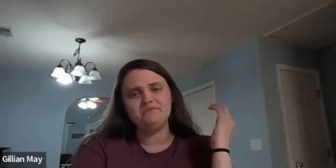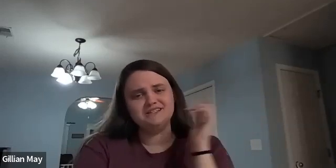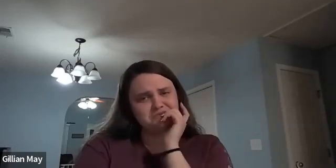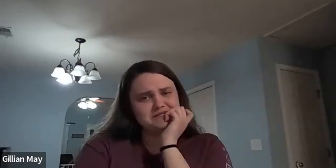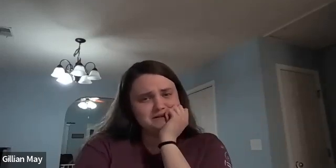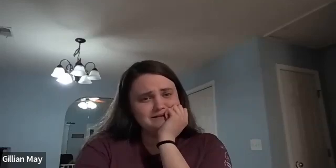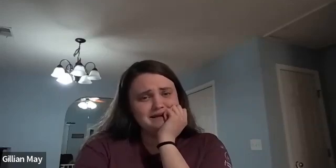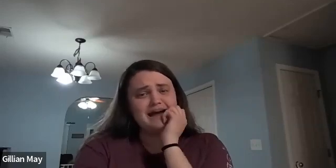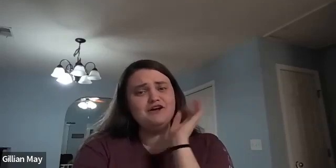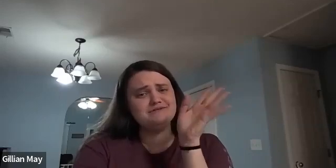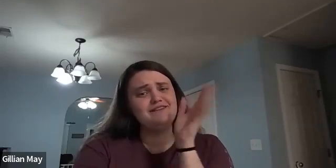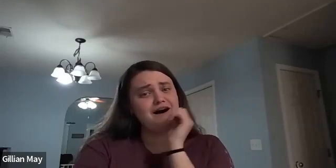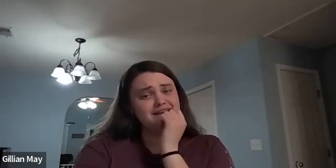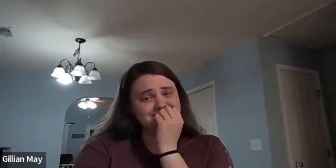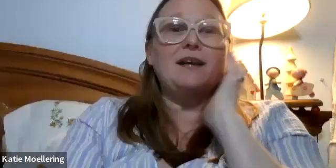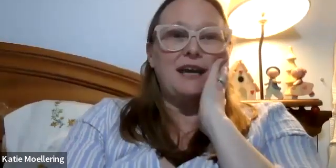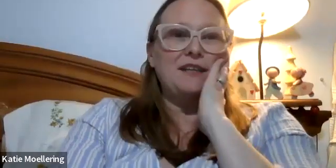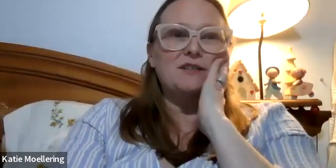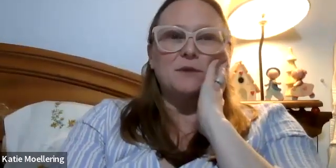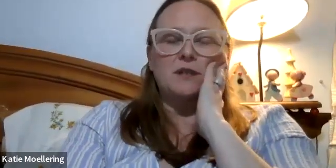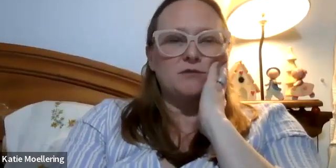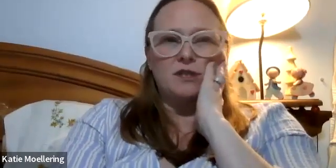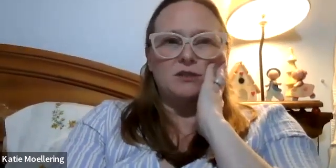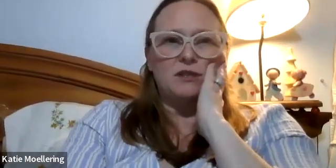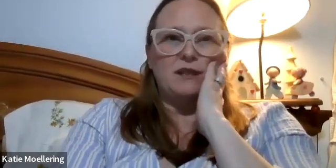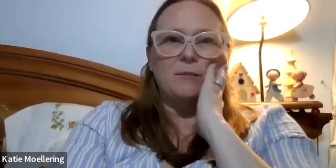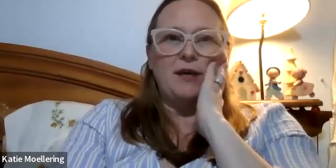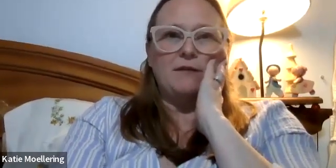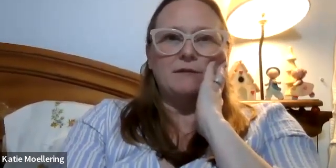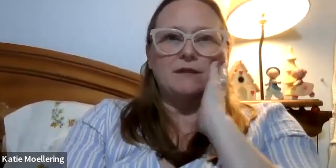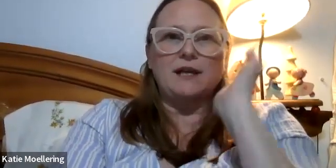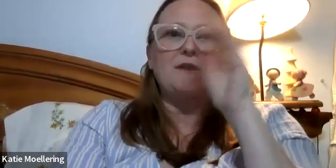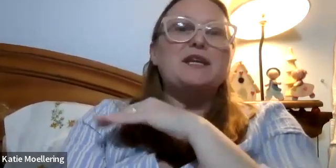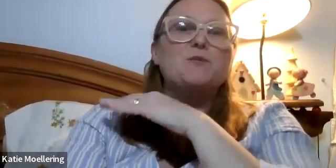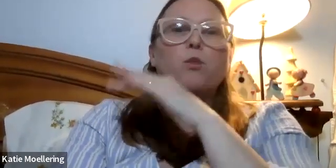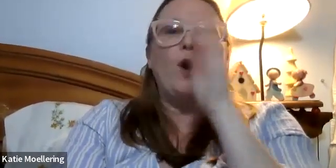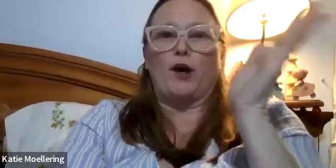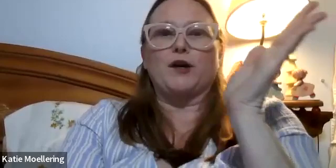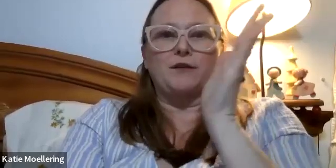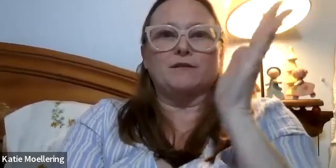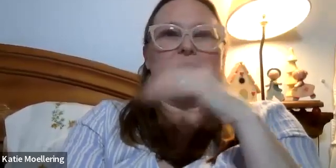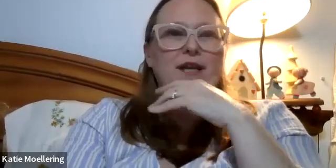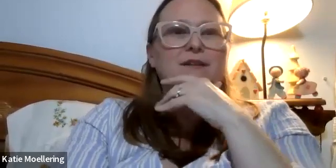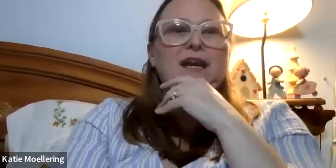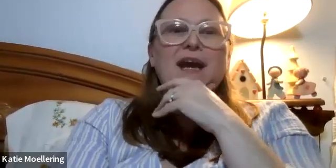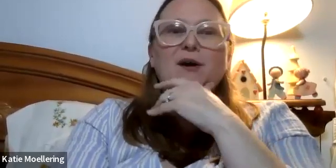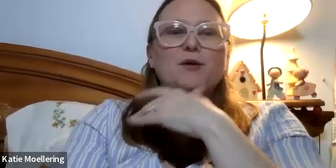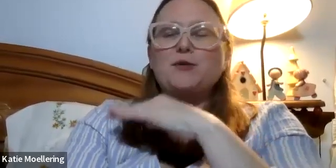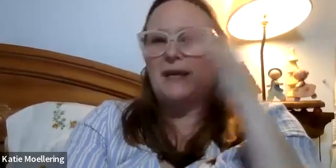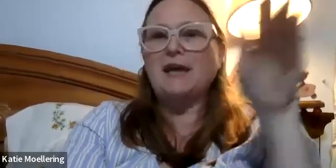big spiel. I know no, you did. I think it's really interesting just to think about how things work. Like how do you make